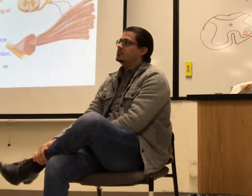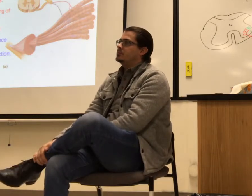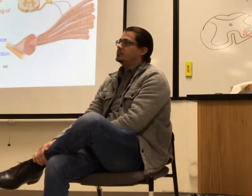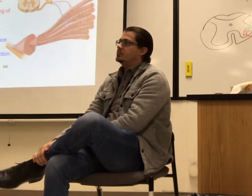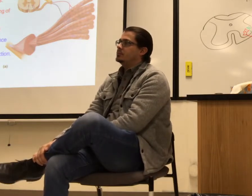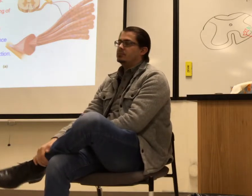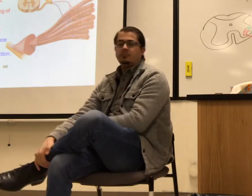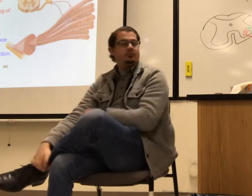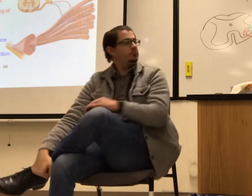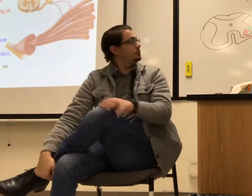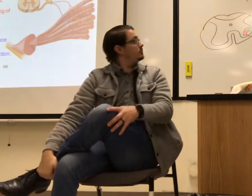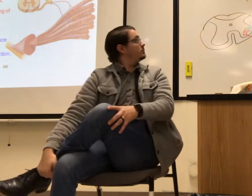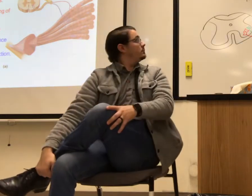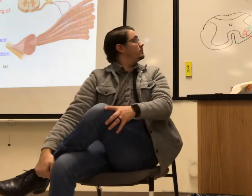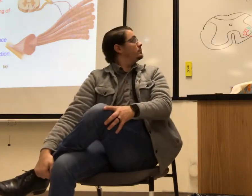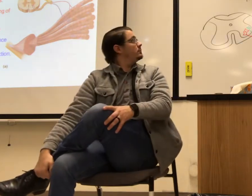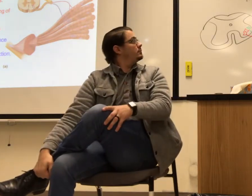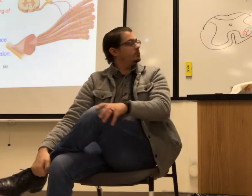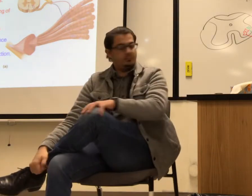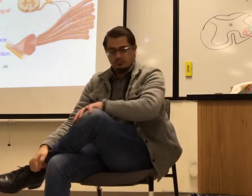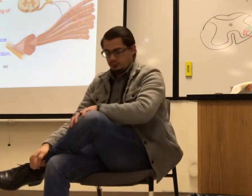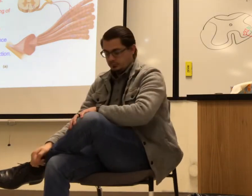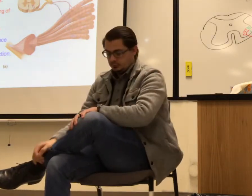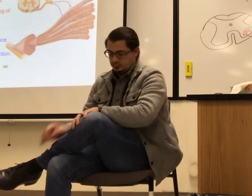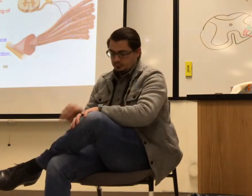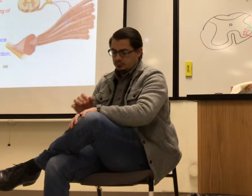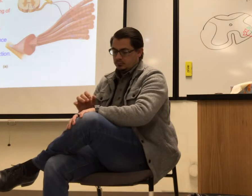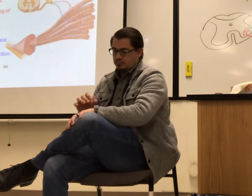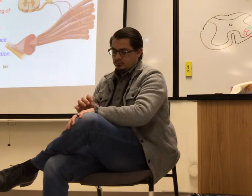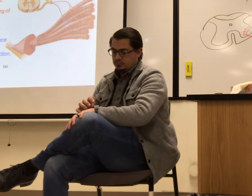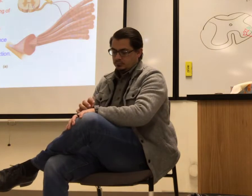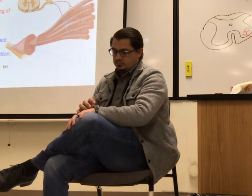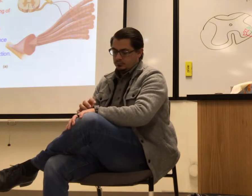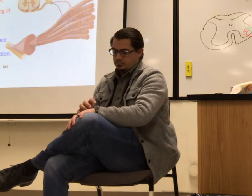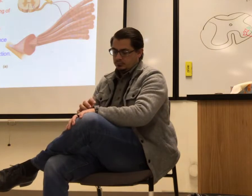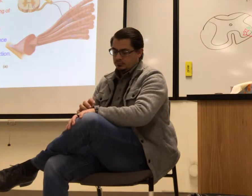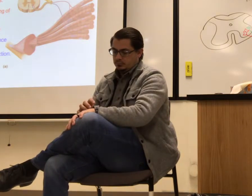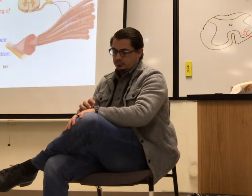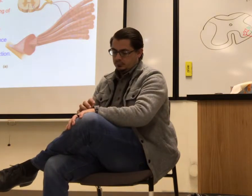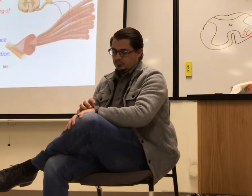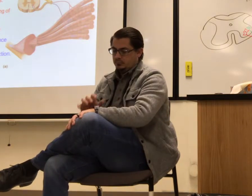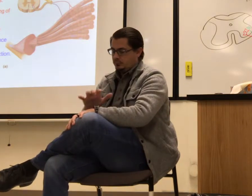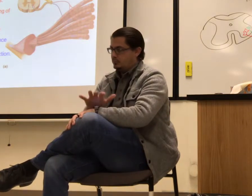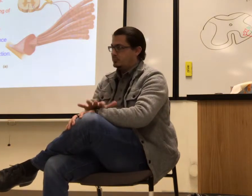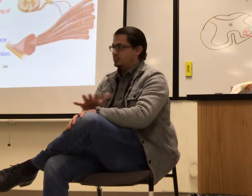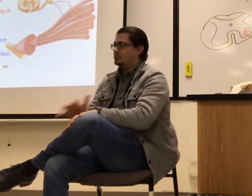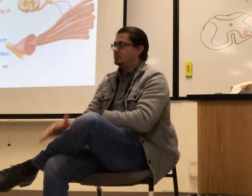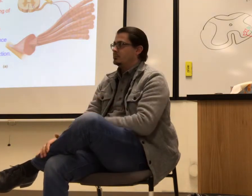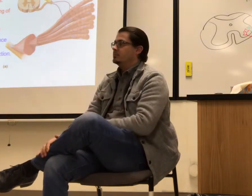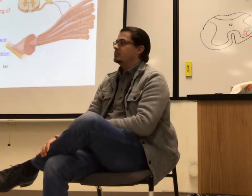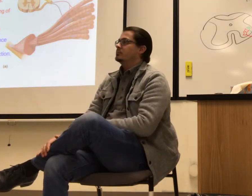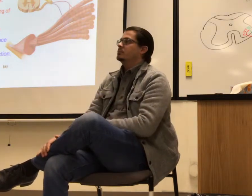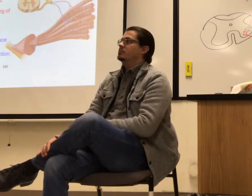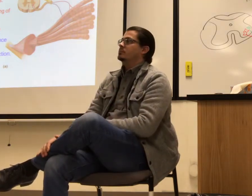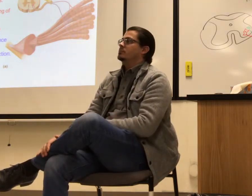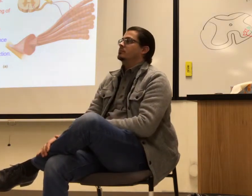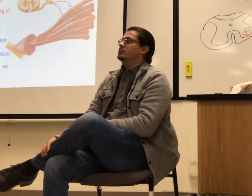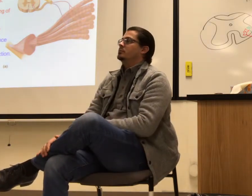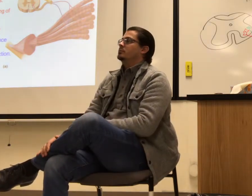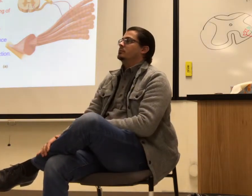Maybe this green one innervates this fiber and then this fiber there.